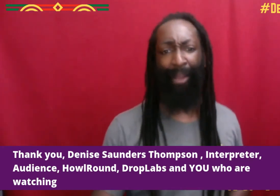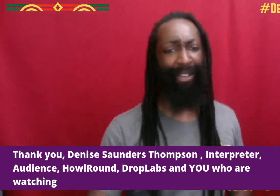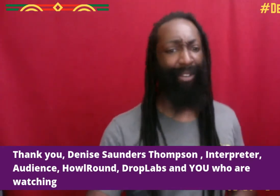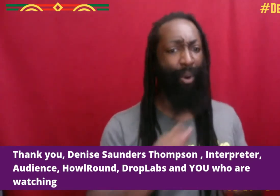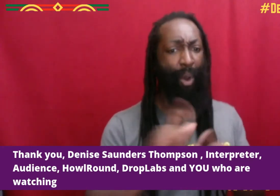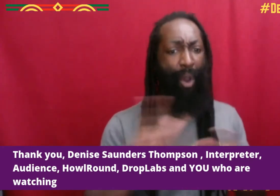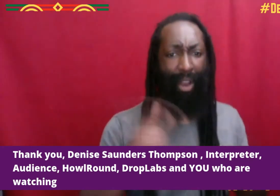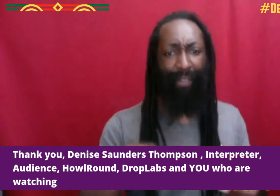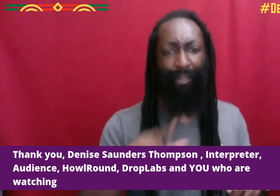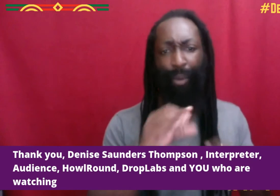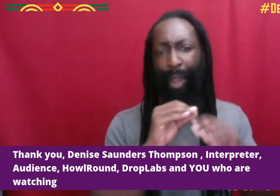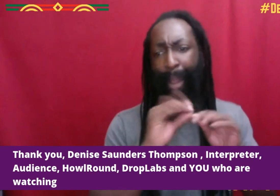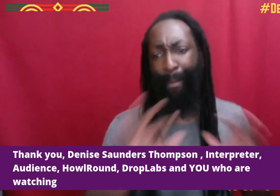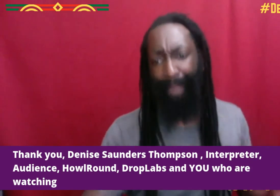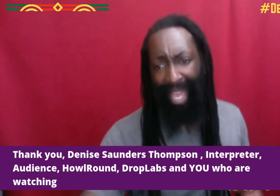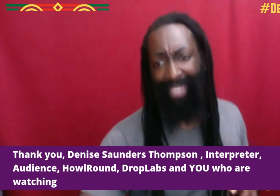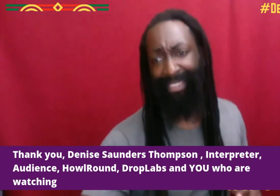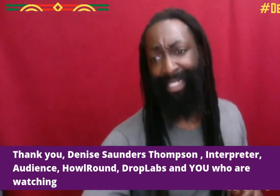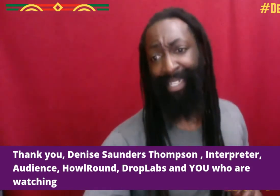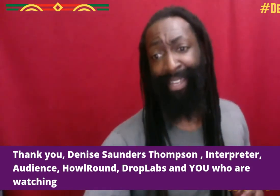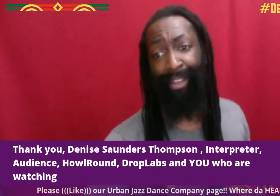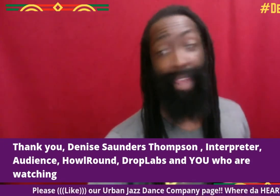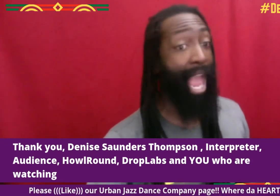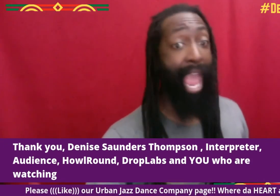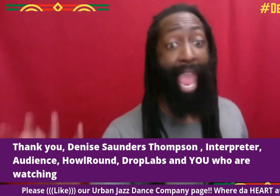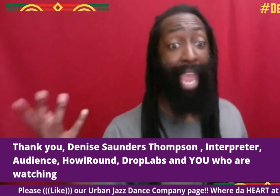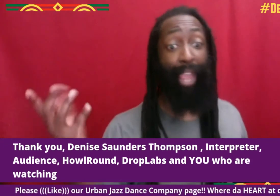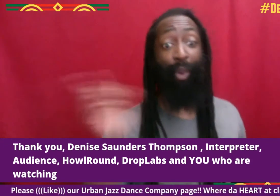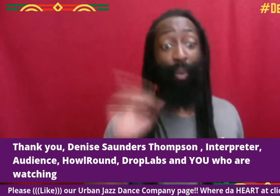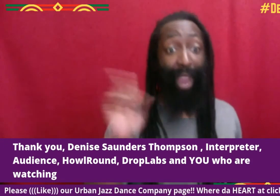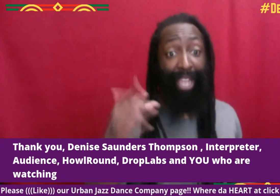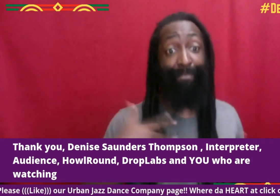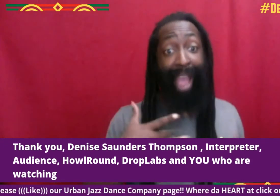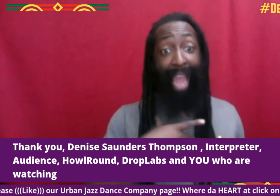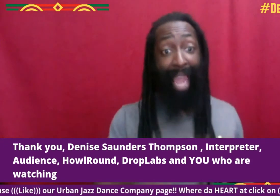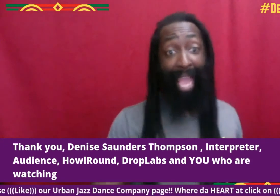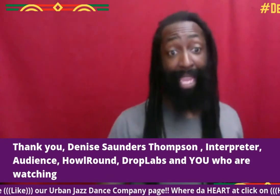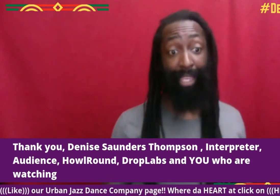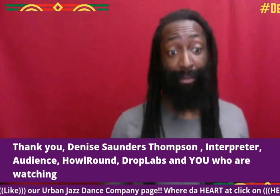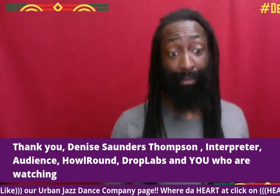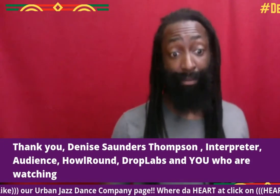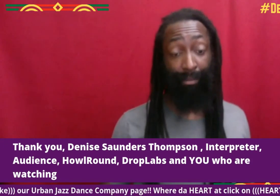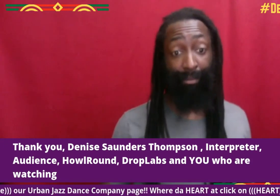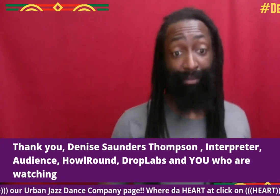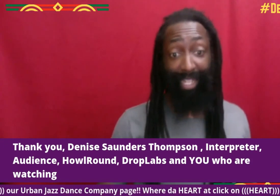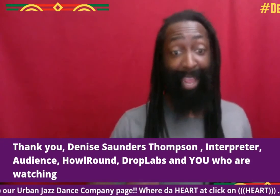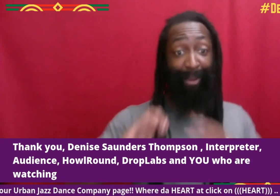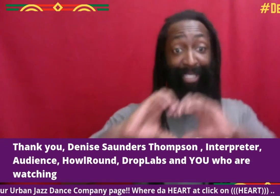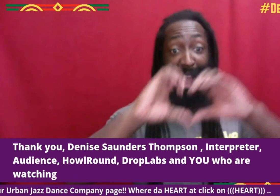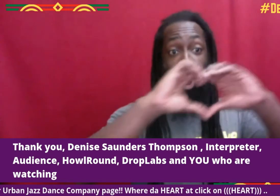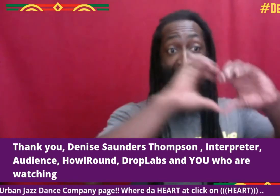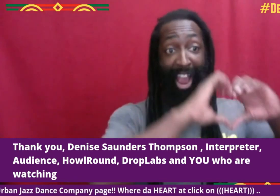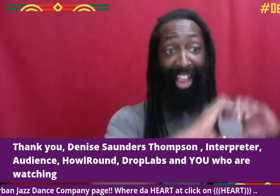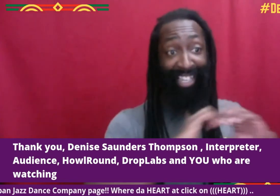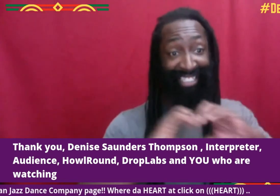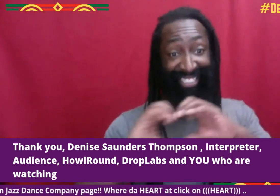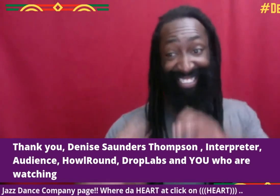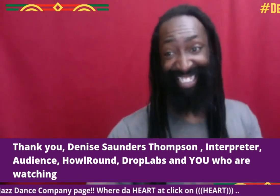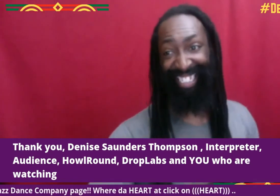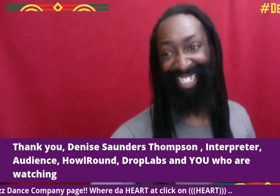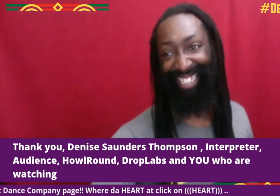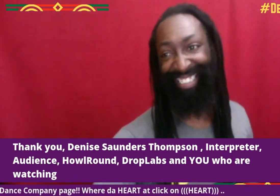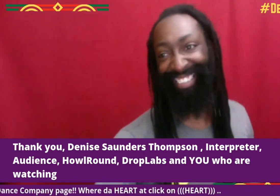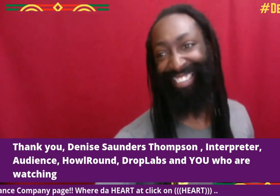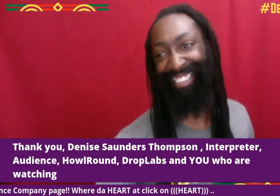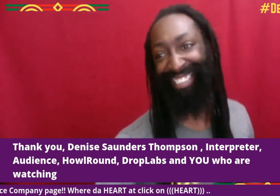Thank you, Zula, for watching. You guys are all a blessing. Come on now, where my likes at? Come on,